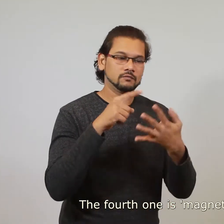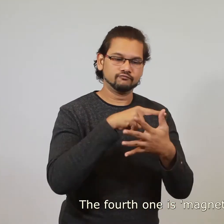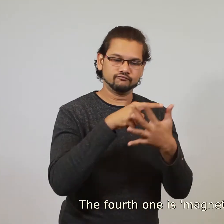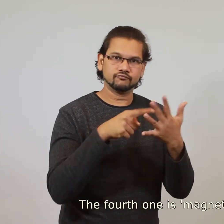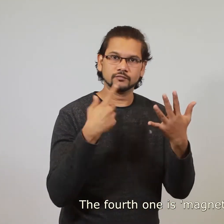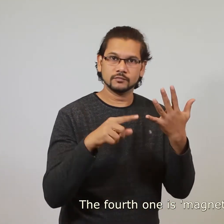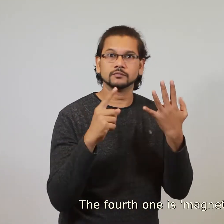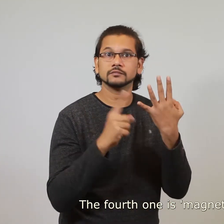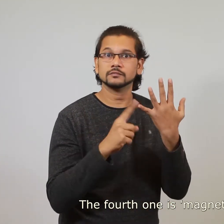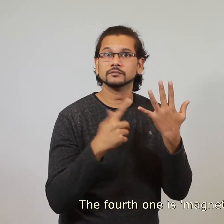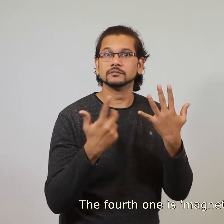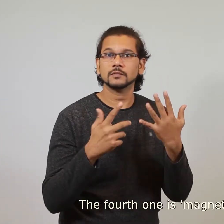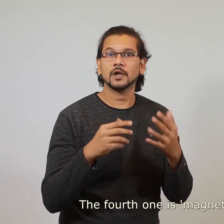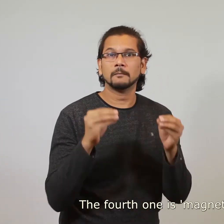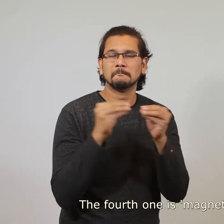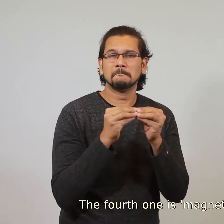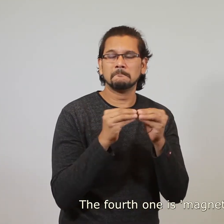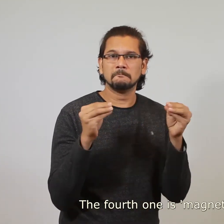The fourth force is magnetic force.